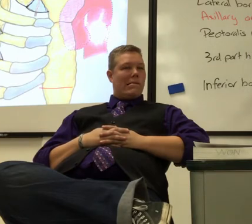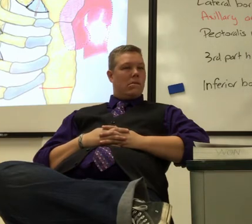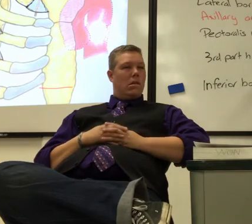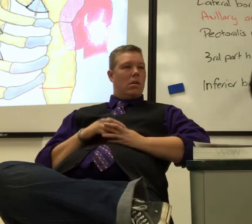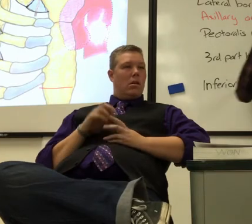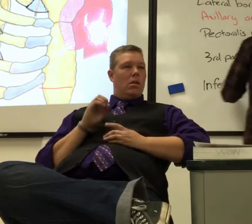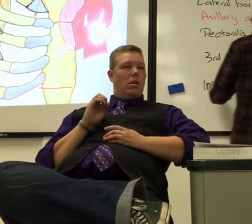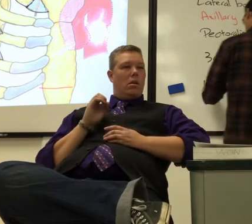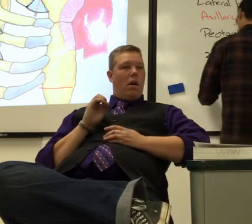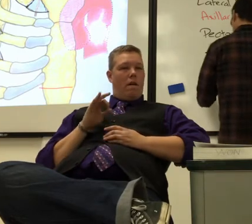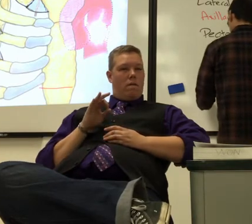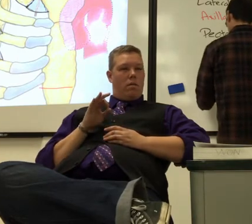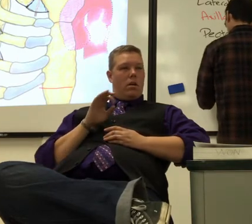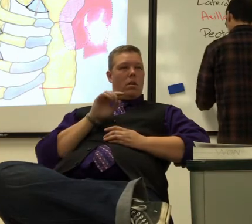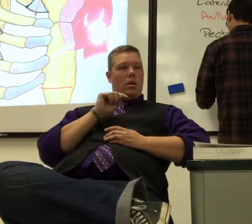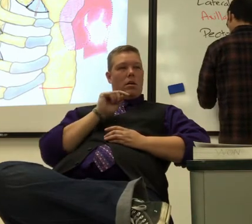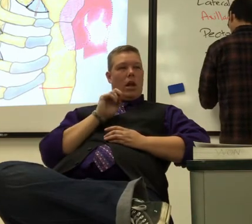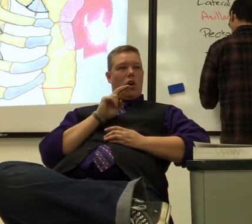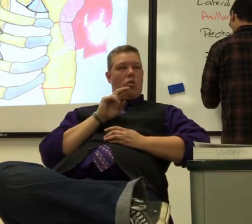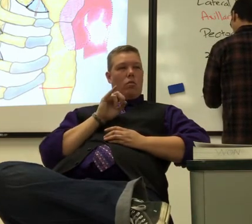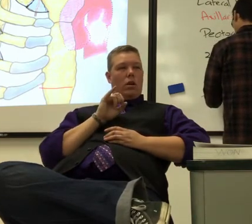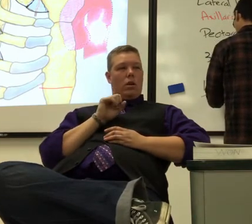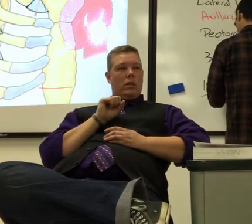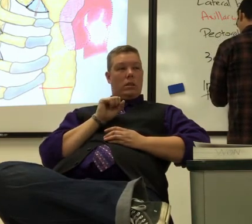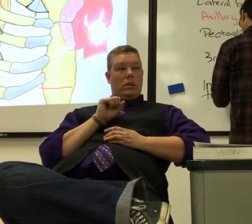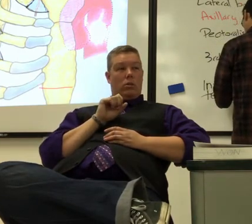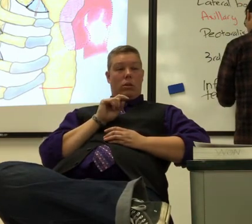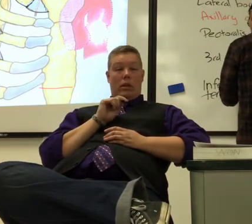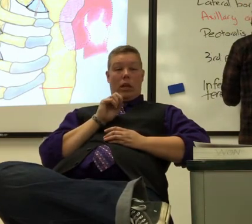Of teres major.